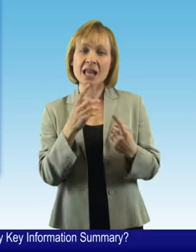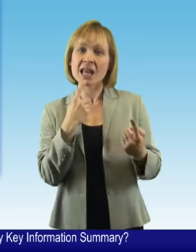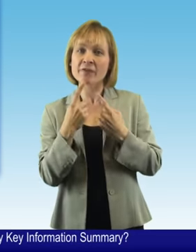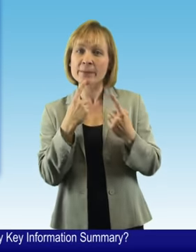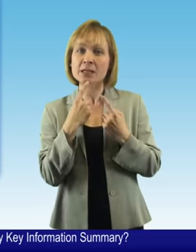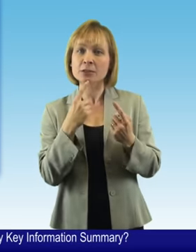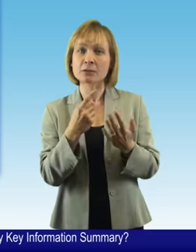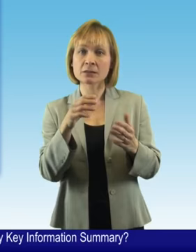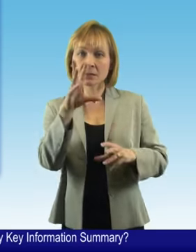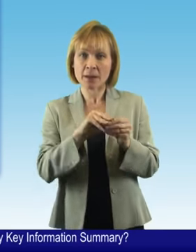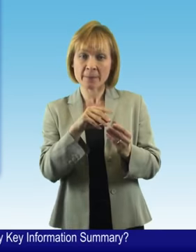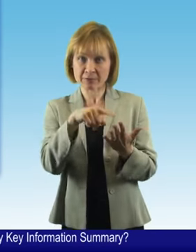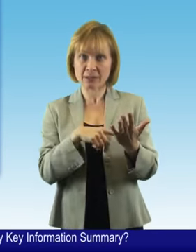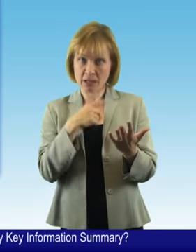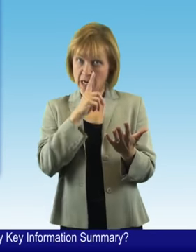Can I see a copy of my key information summary?